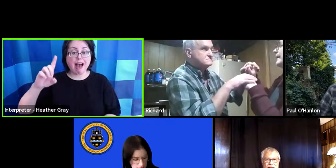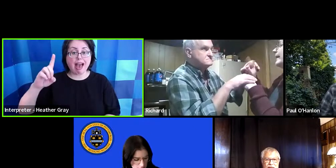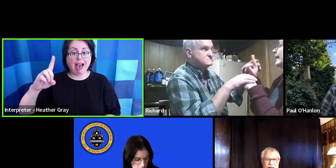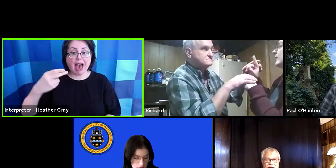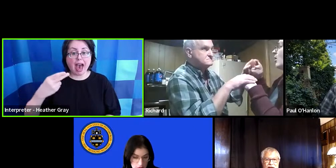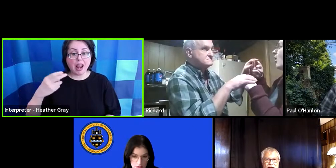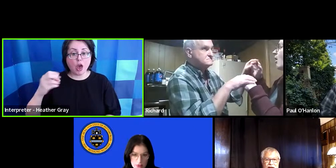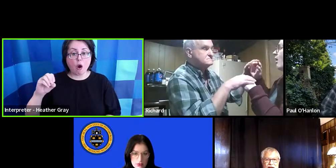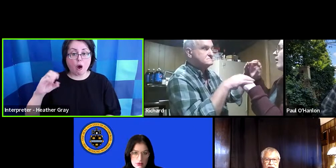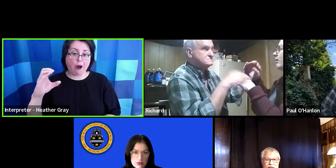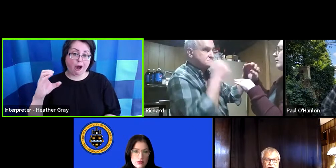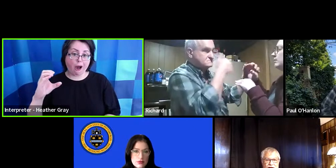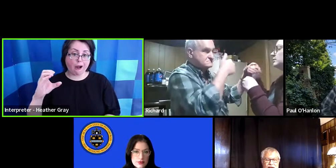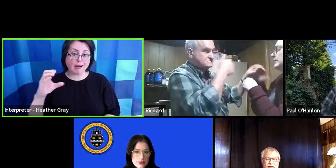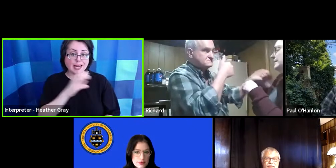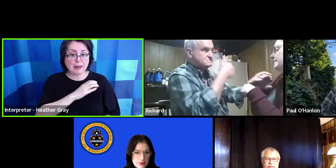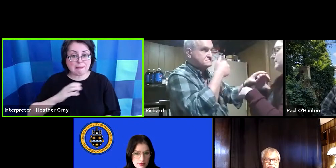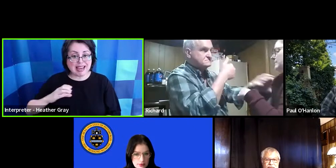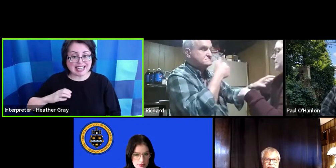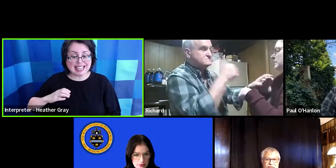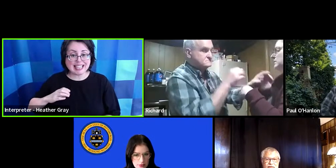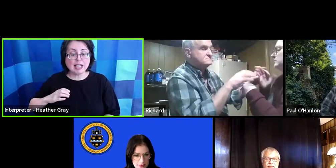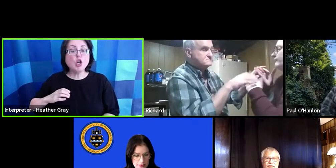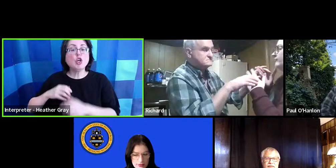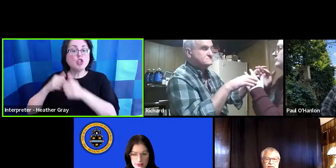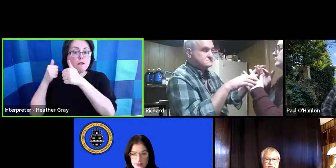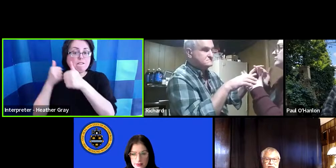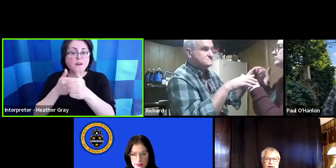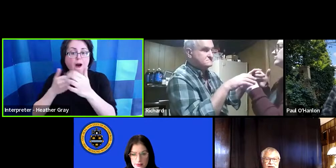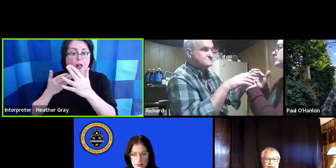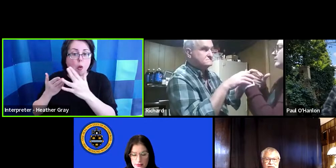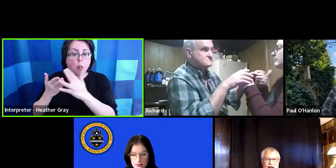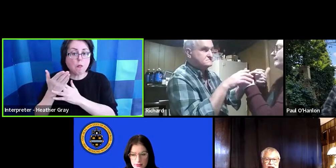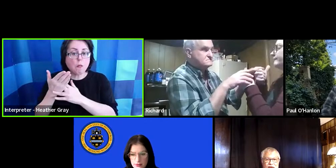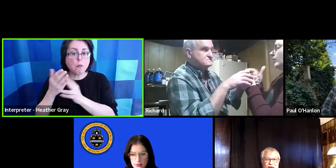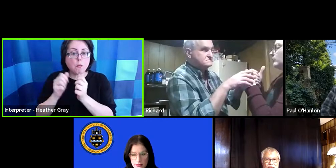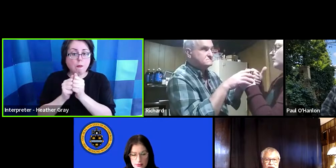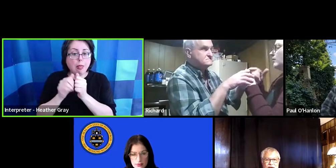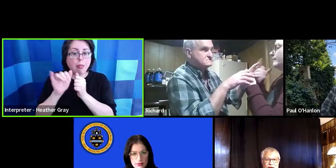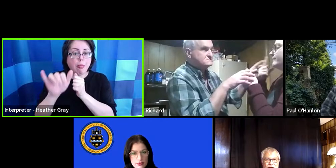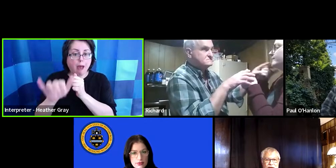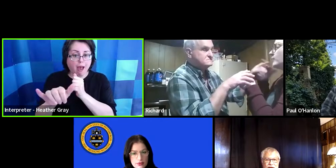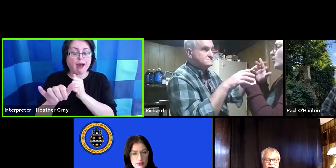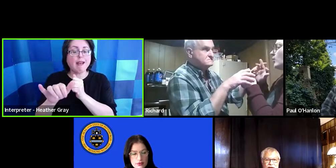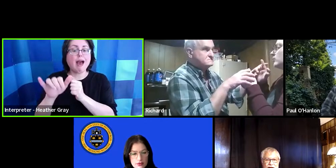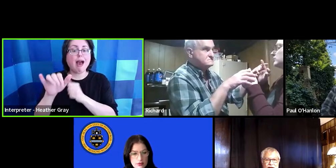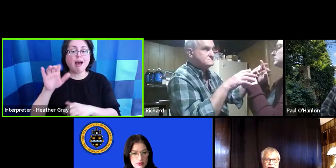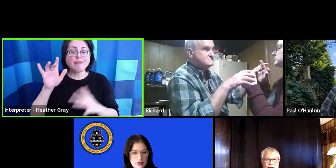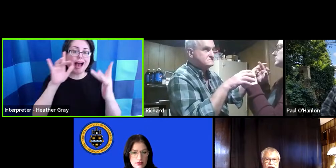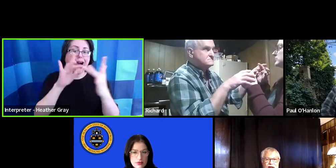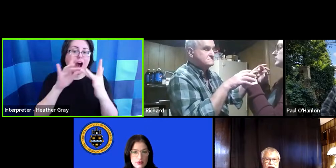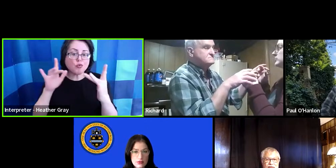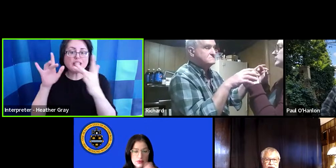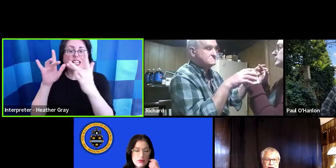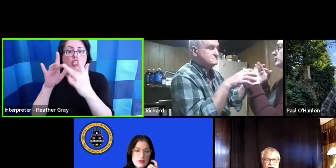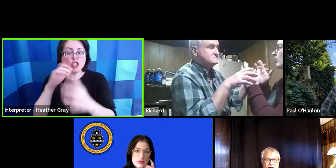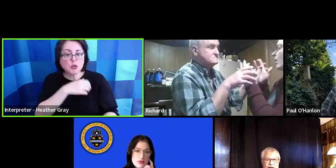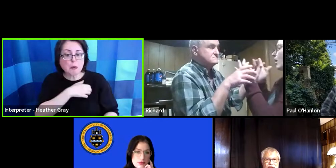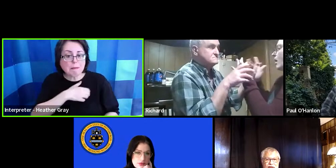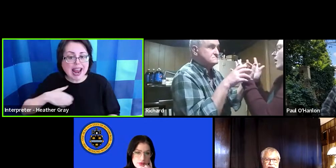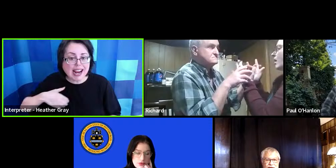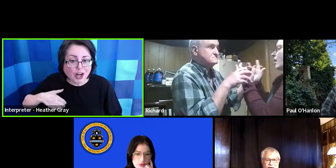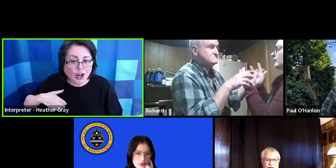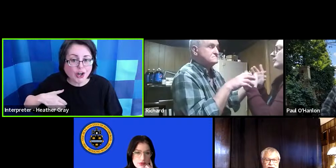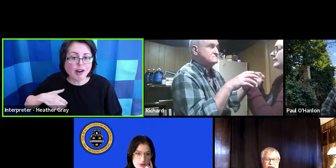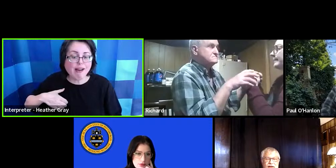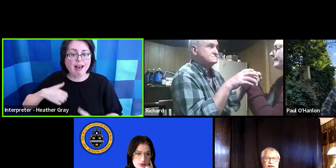to follow through with these with the outreach to the mayor and actually